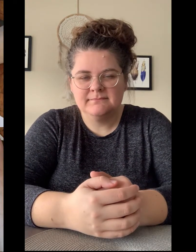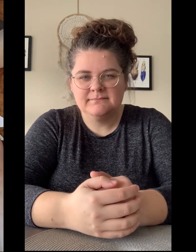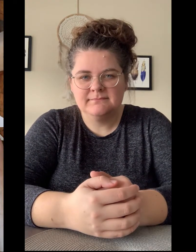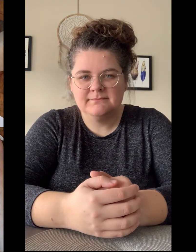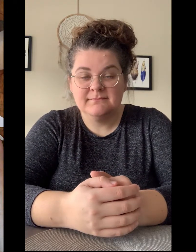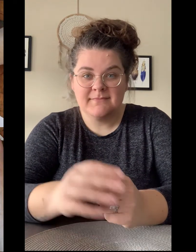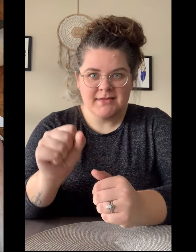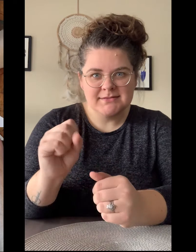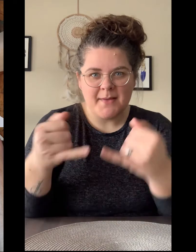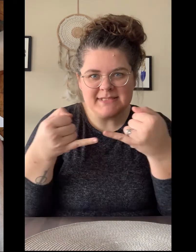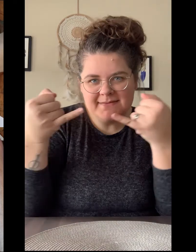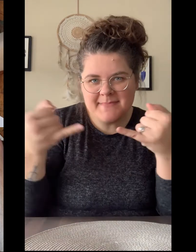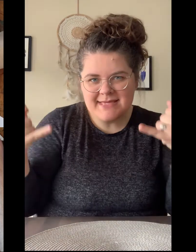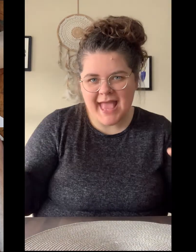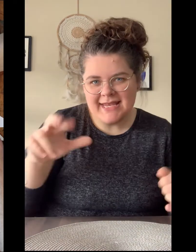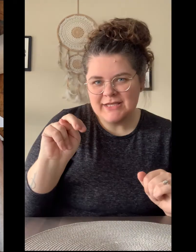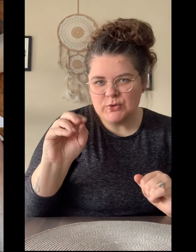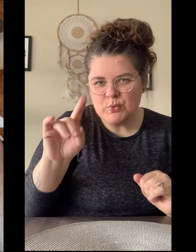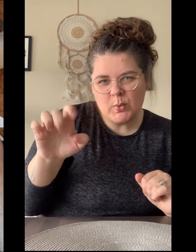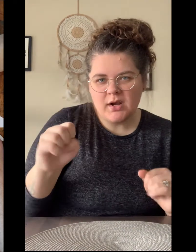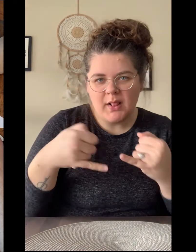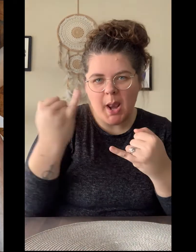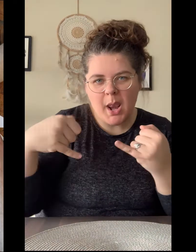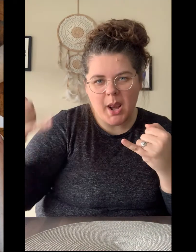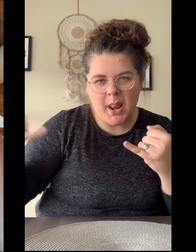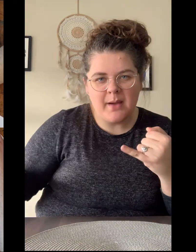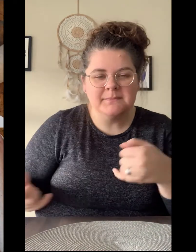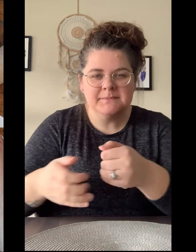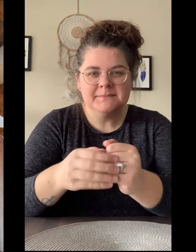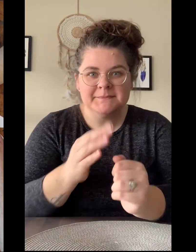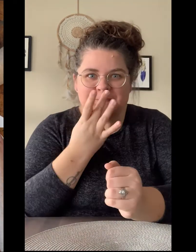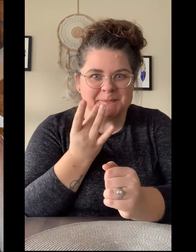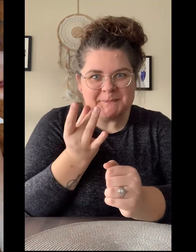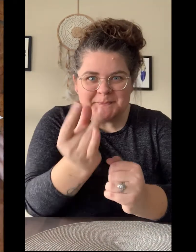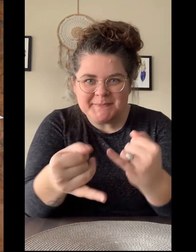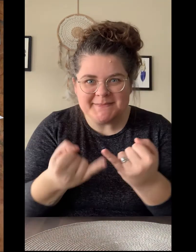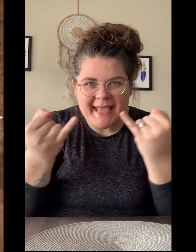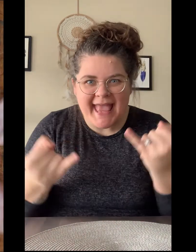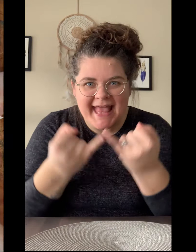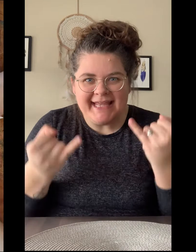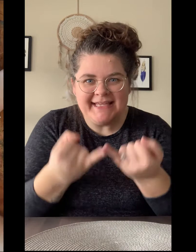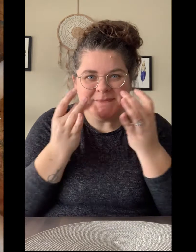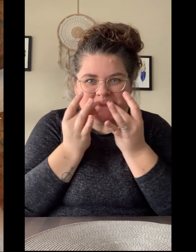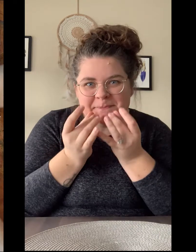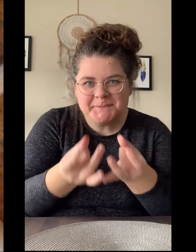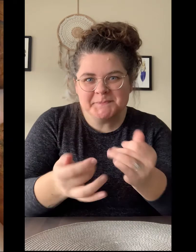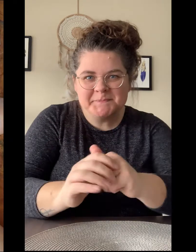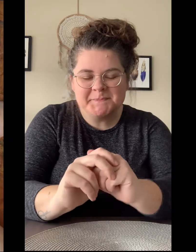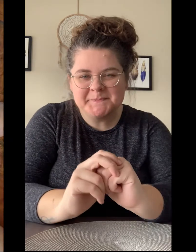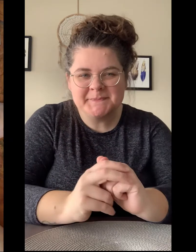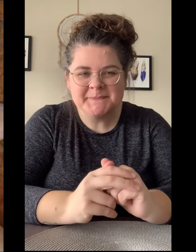Some spaghetti noodle type lines. Spaghetti.